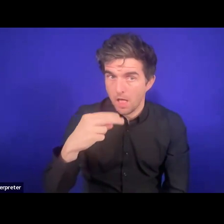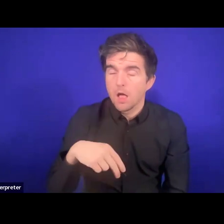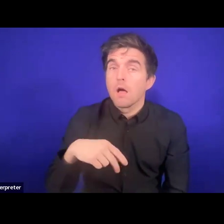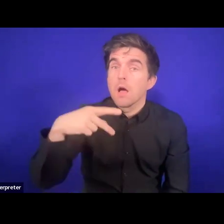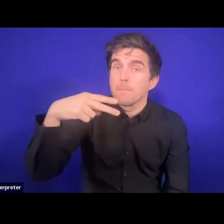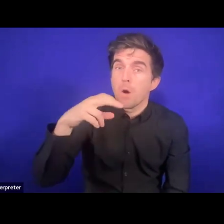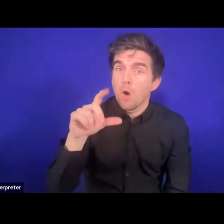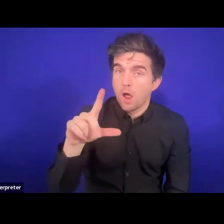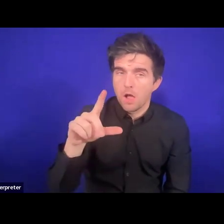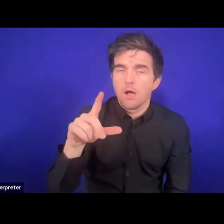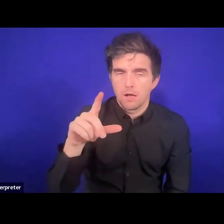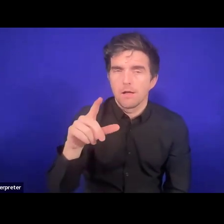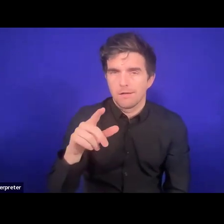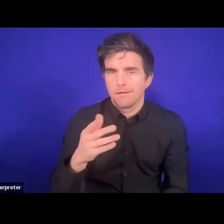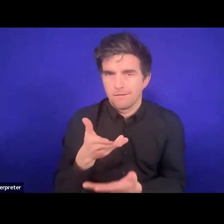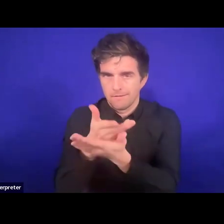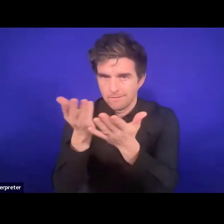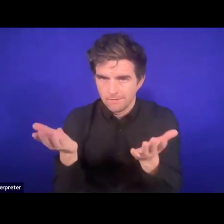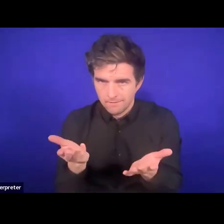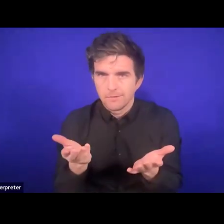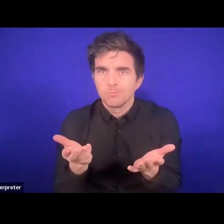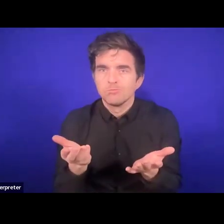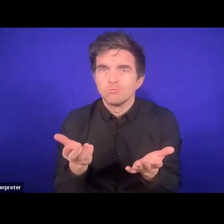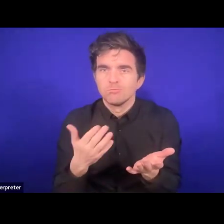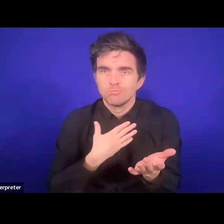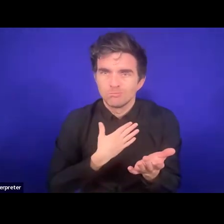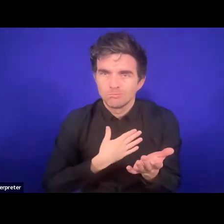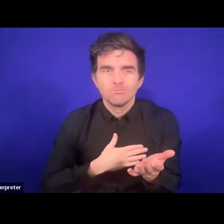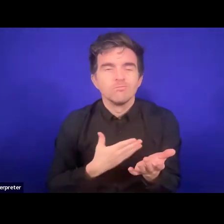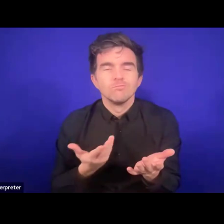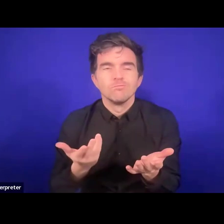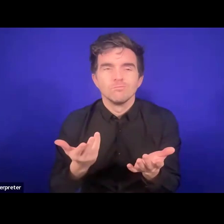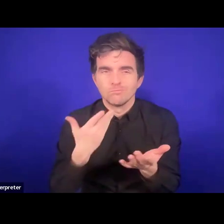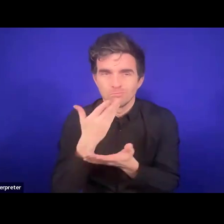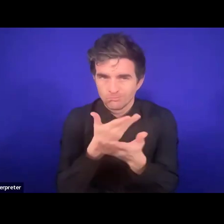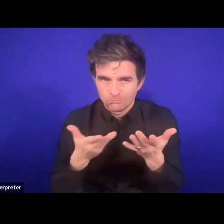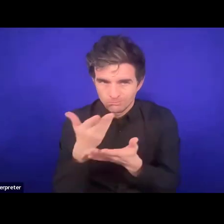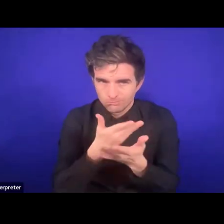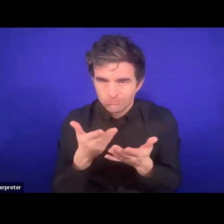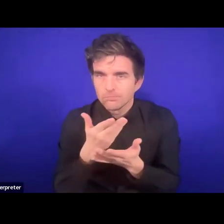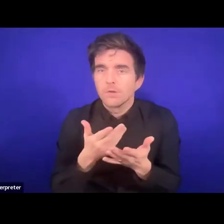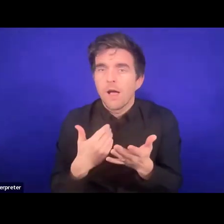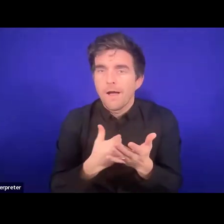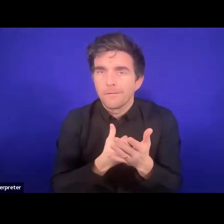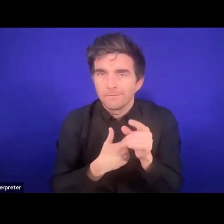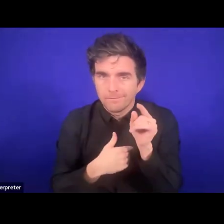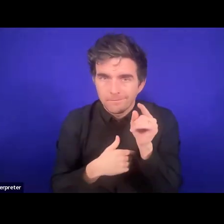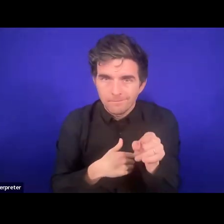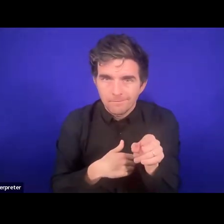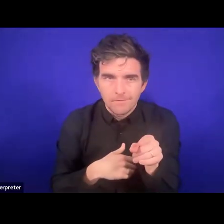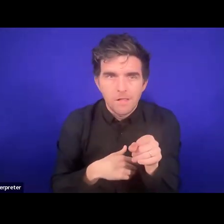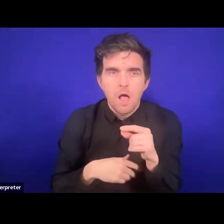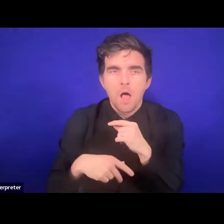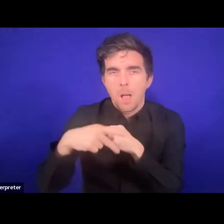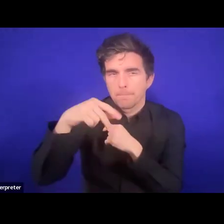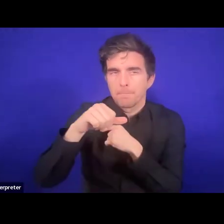LINK project, which also links to the PASS Public Works Programme there. And Melk's going to, as well as introduce